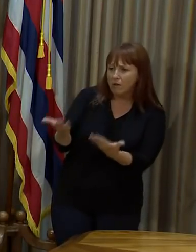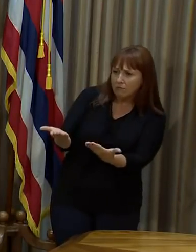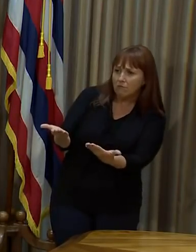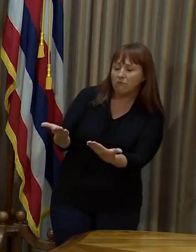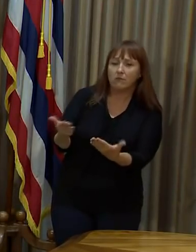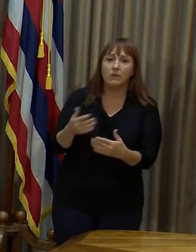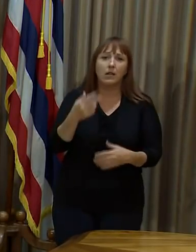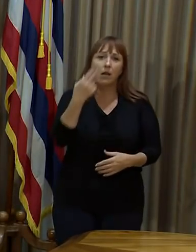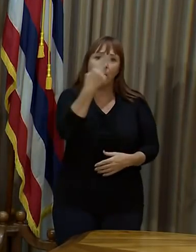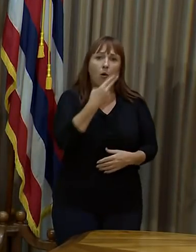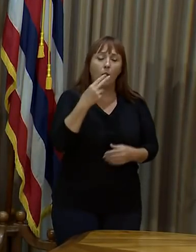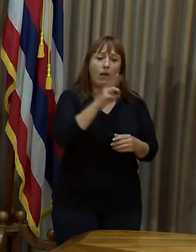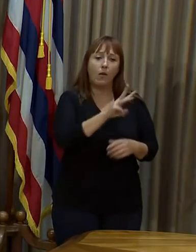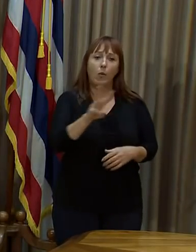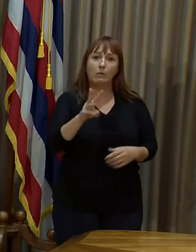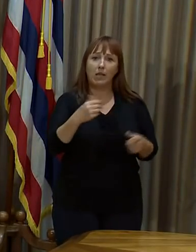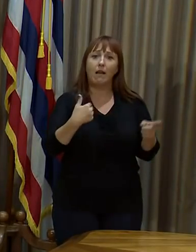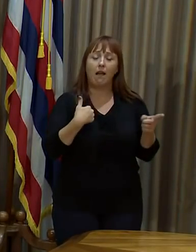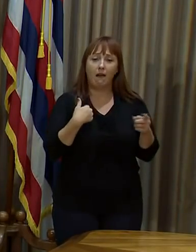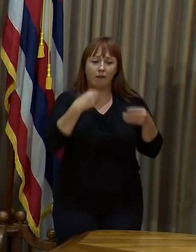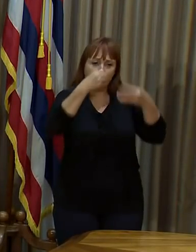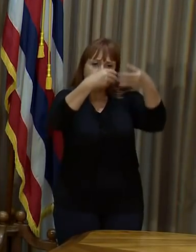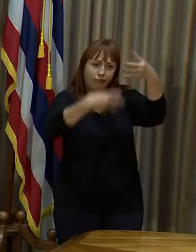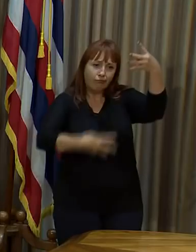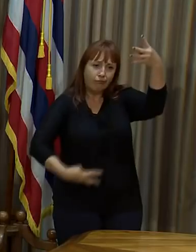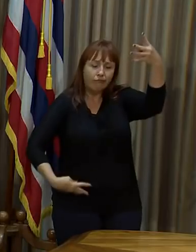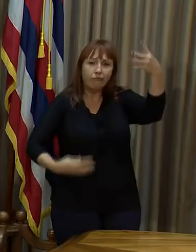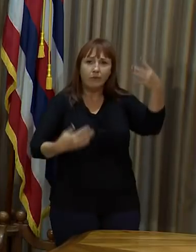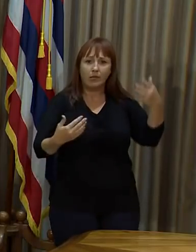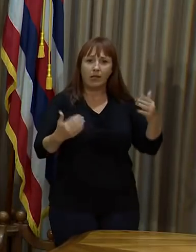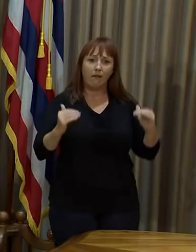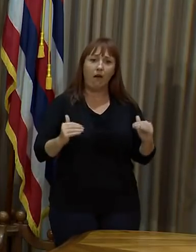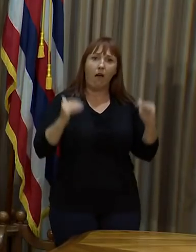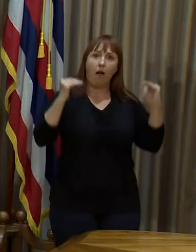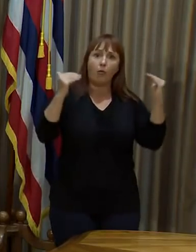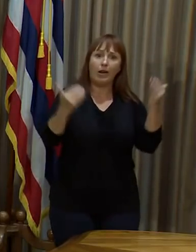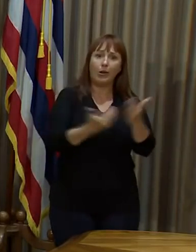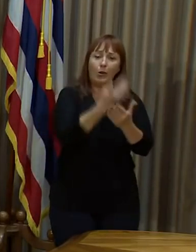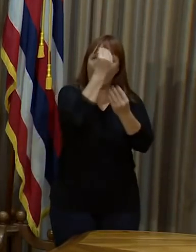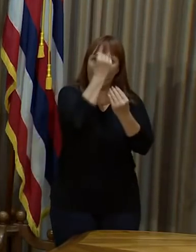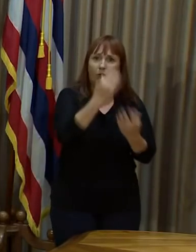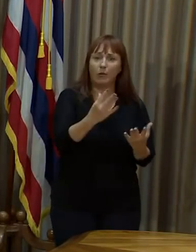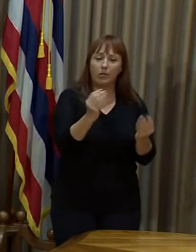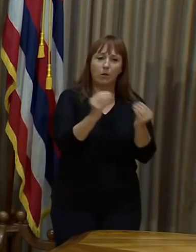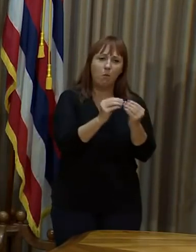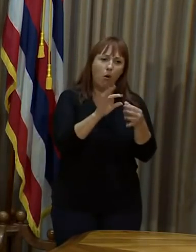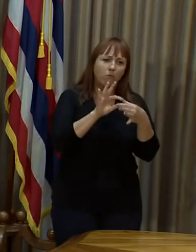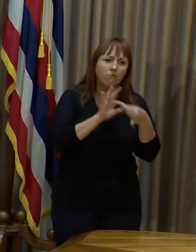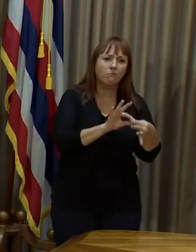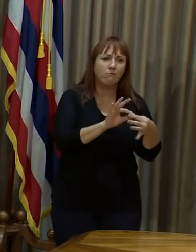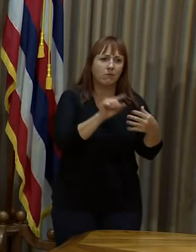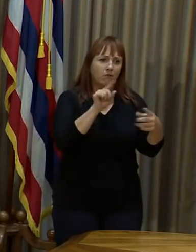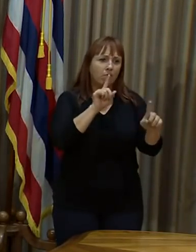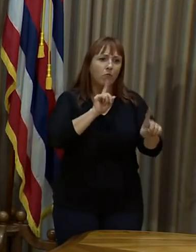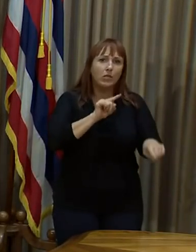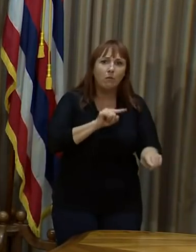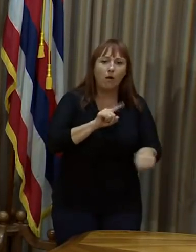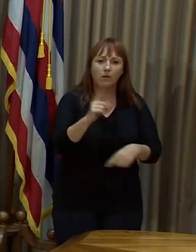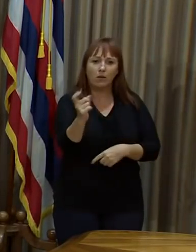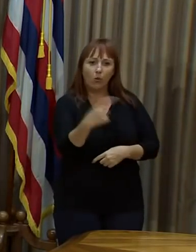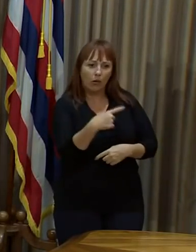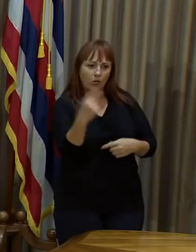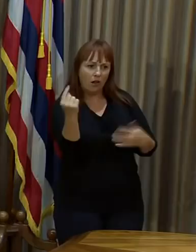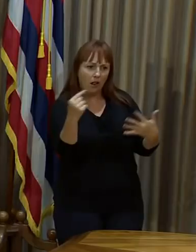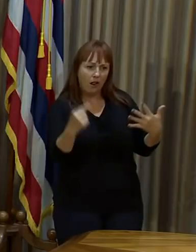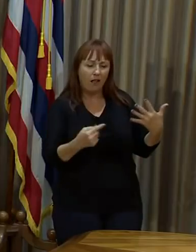Hawaii website has upgraded and provided a lot more responses